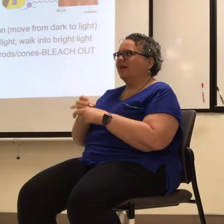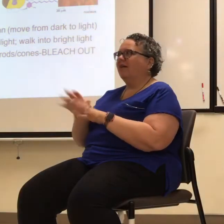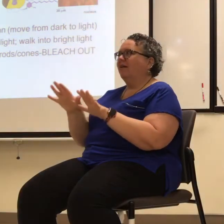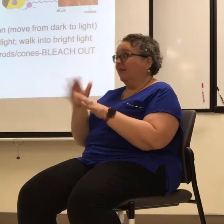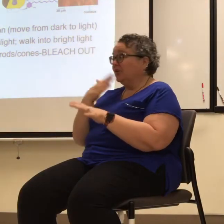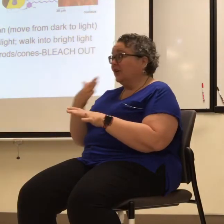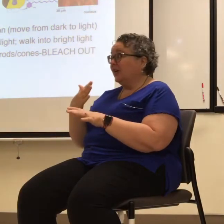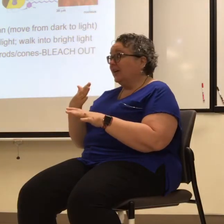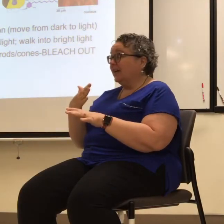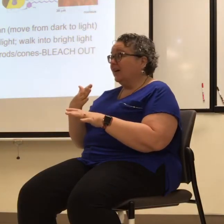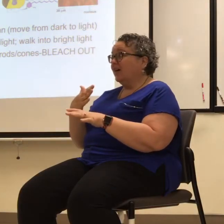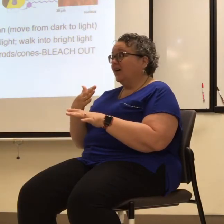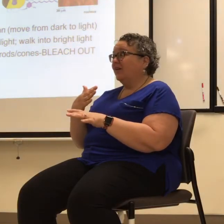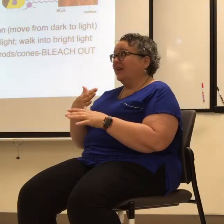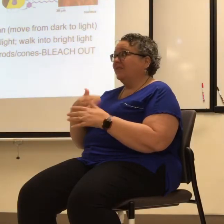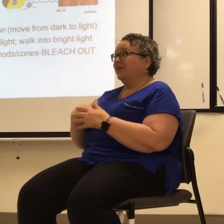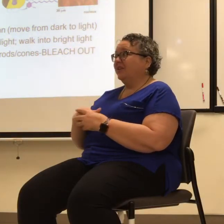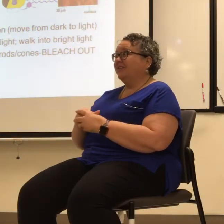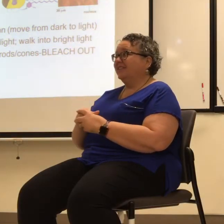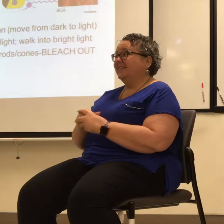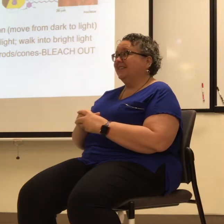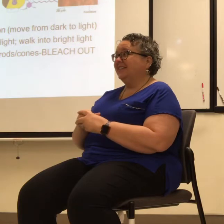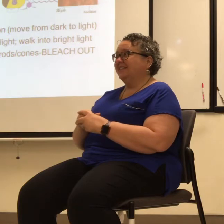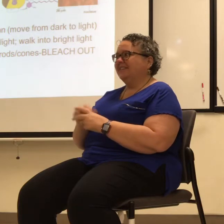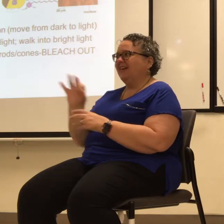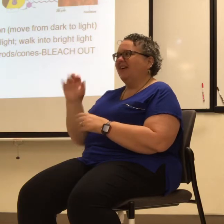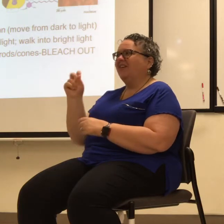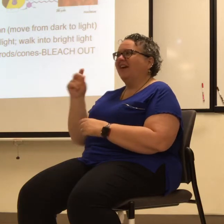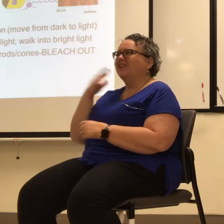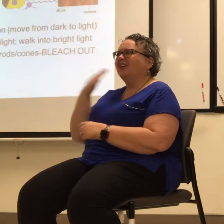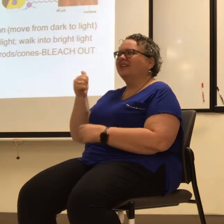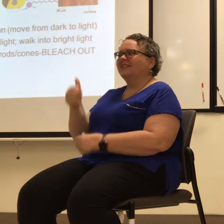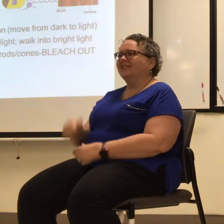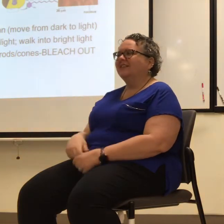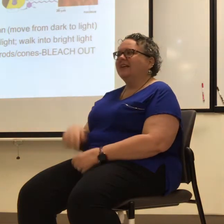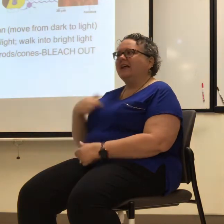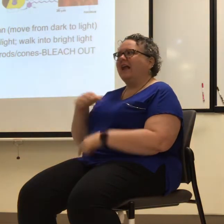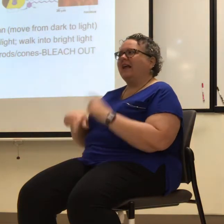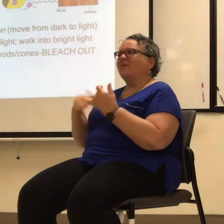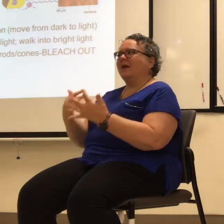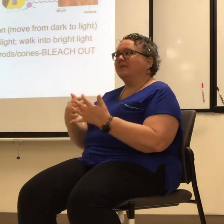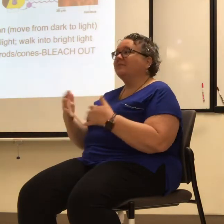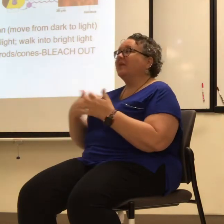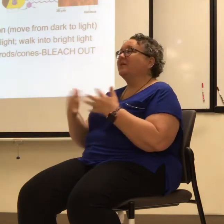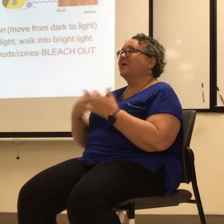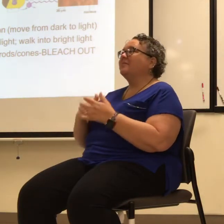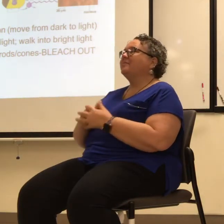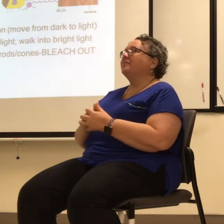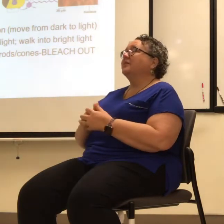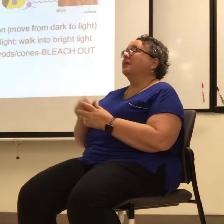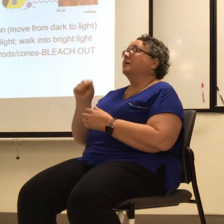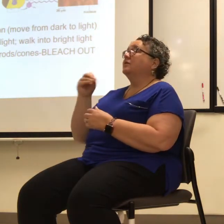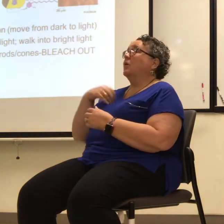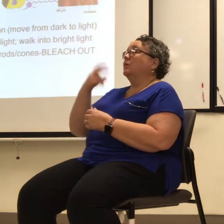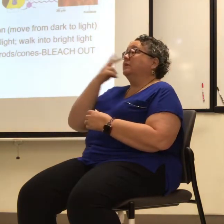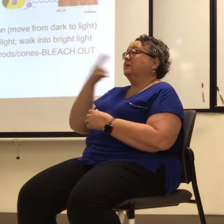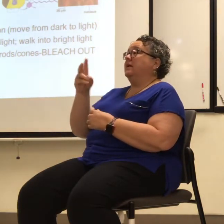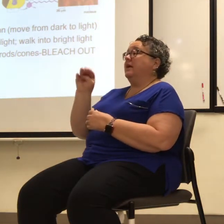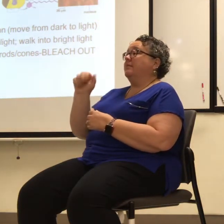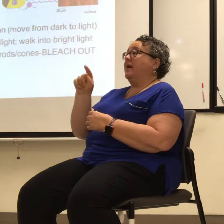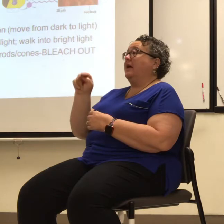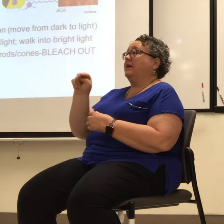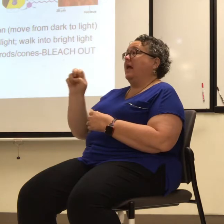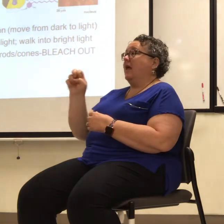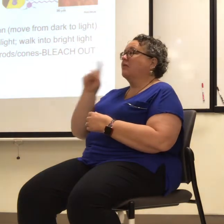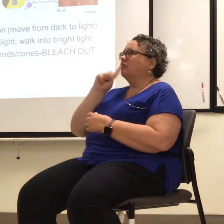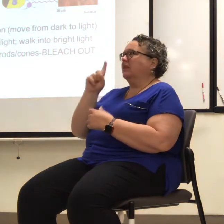good? Oh yeah, very good. Okay, good. Can't wait. Anyways, so you see a matinee, it's dark, but